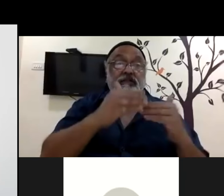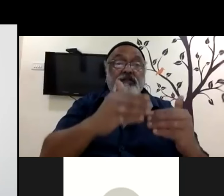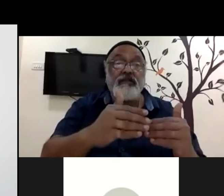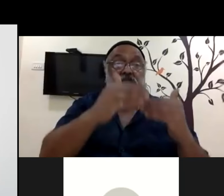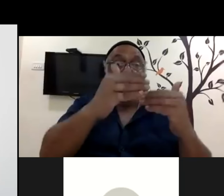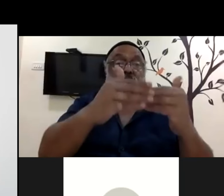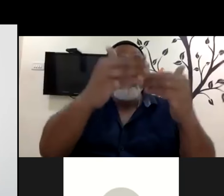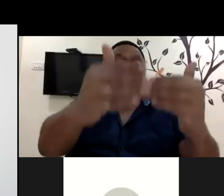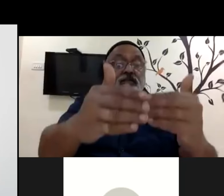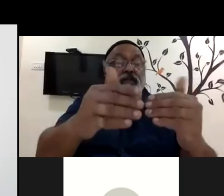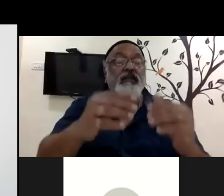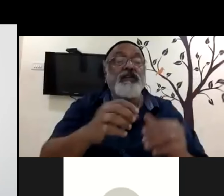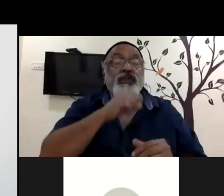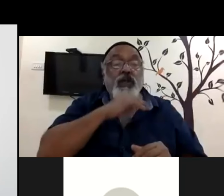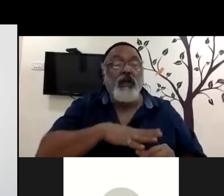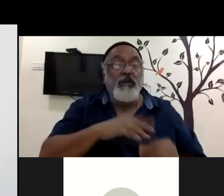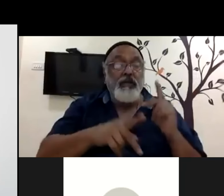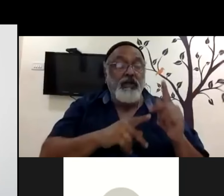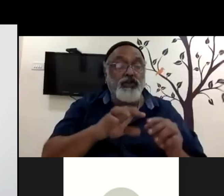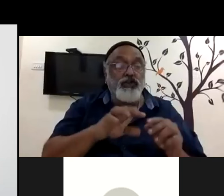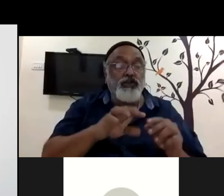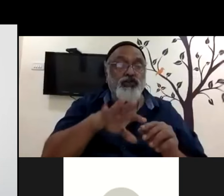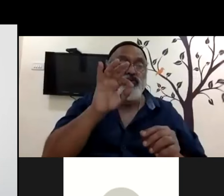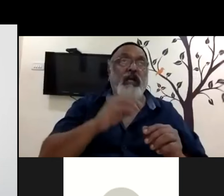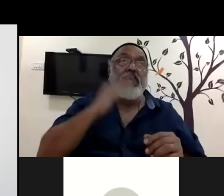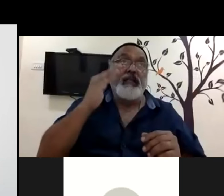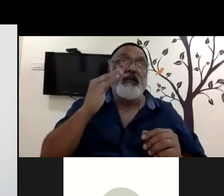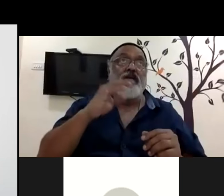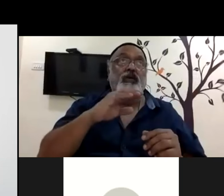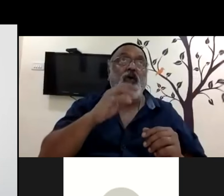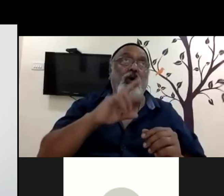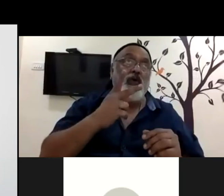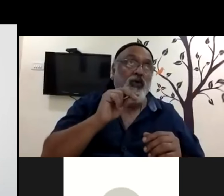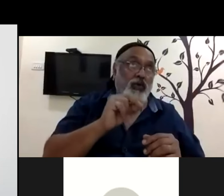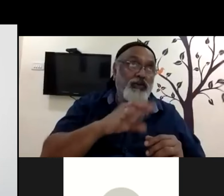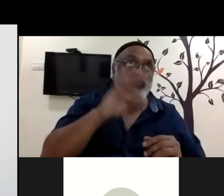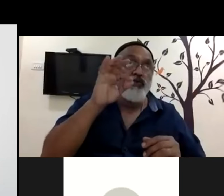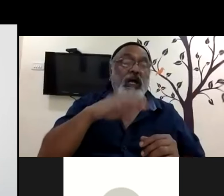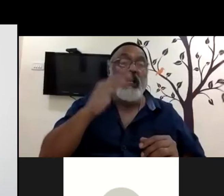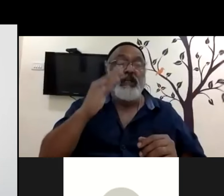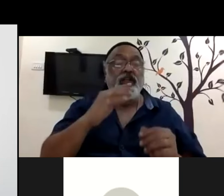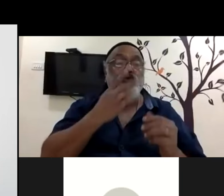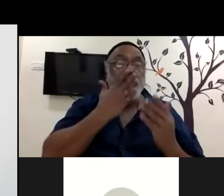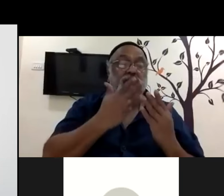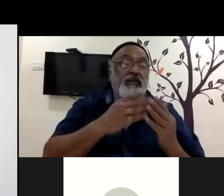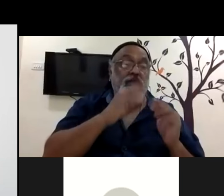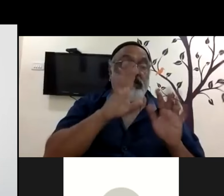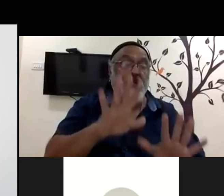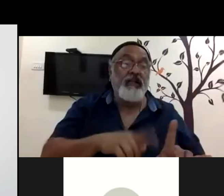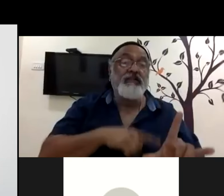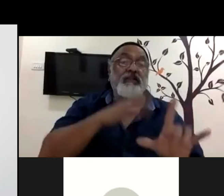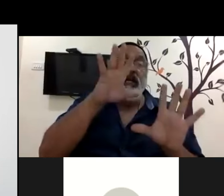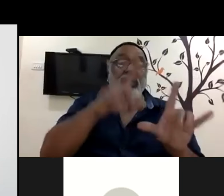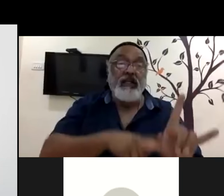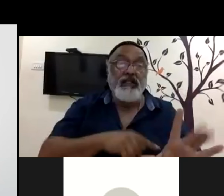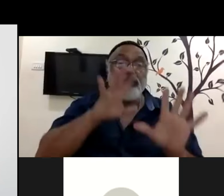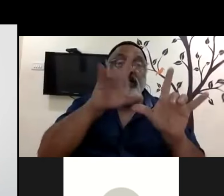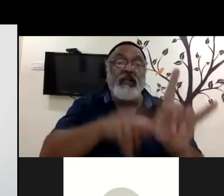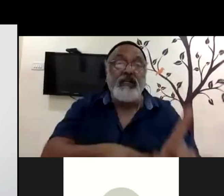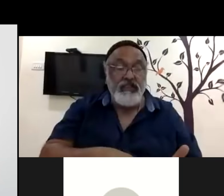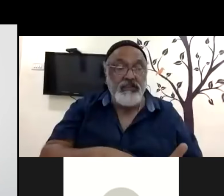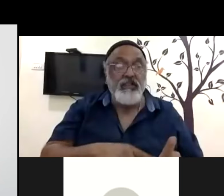has changed over the course of these 20 years, or how does it change over the course of every 10 years. And that